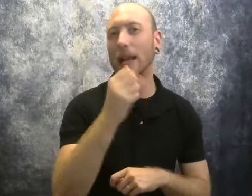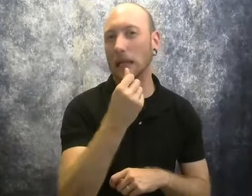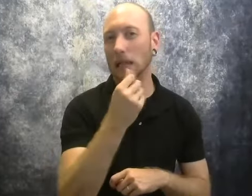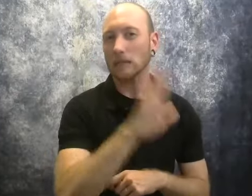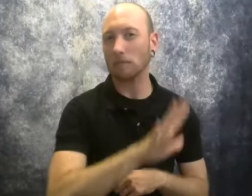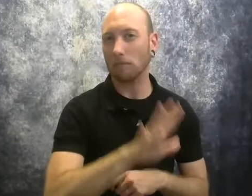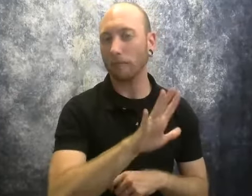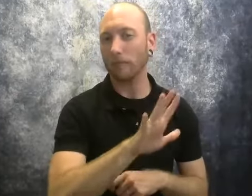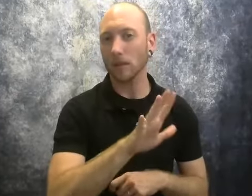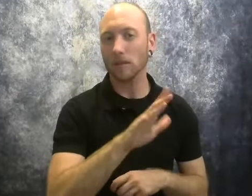80s